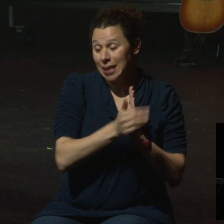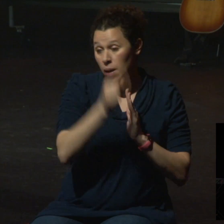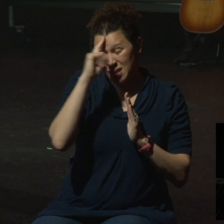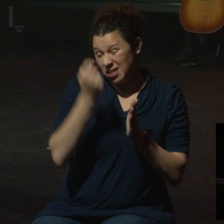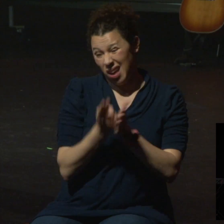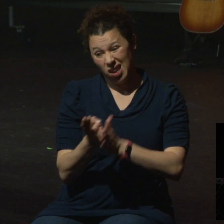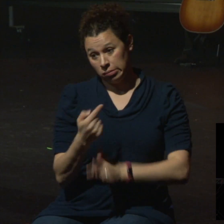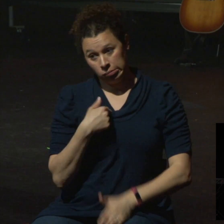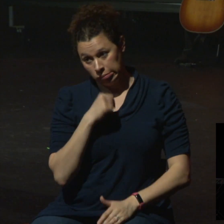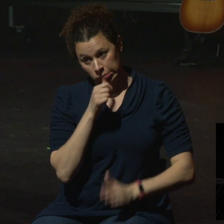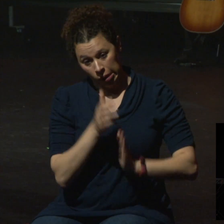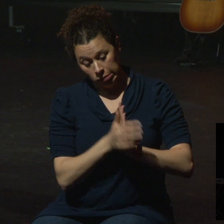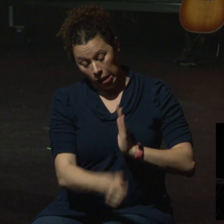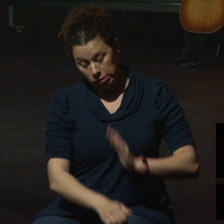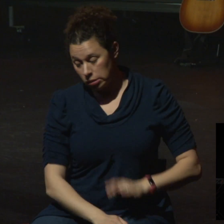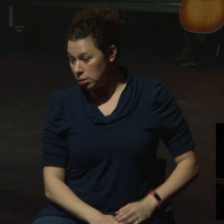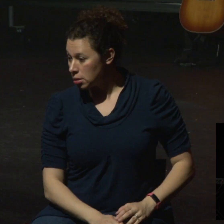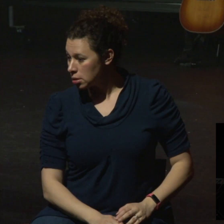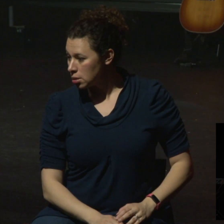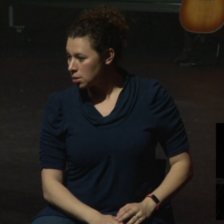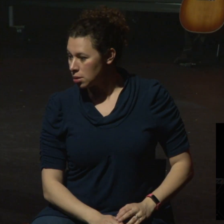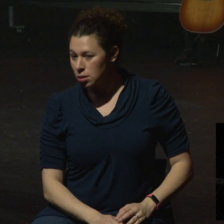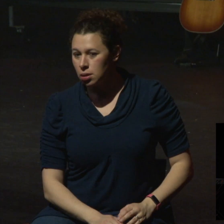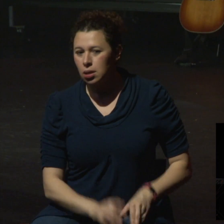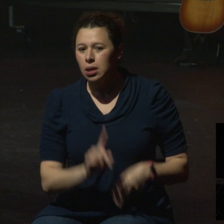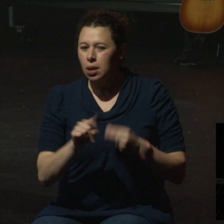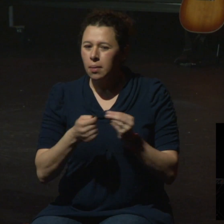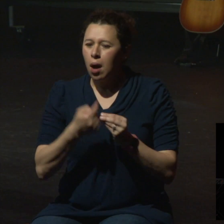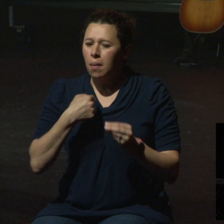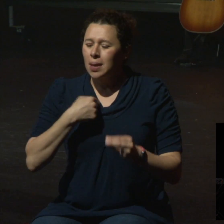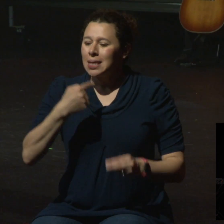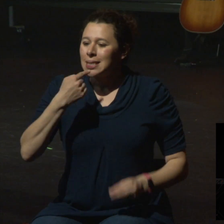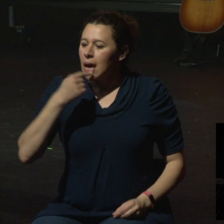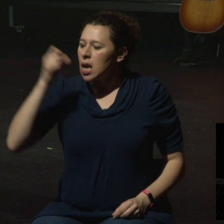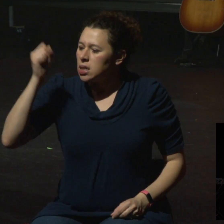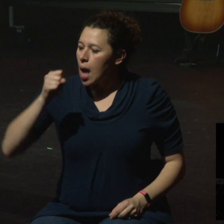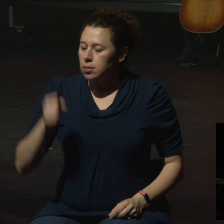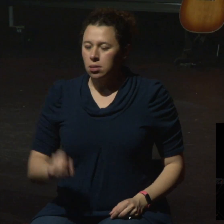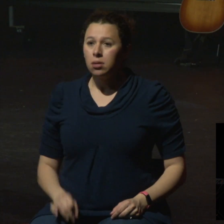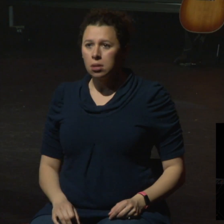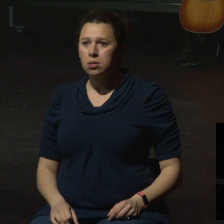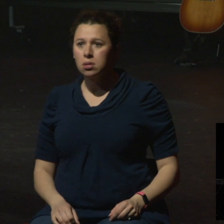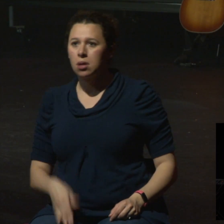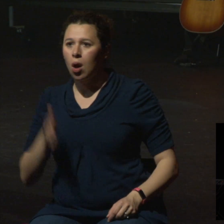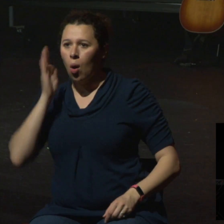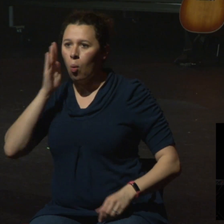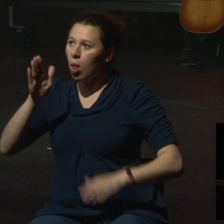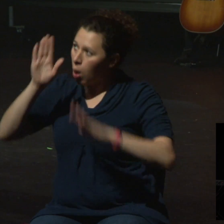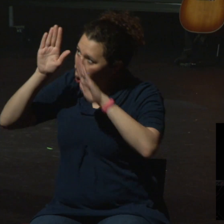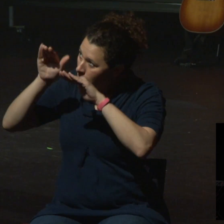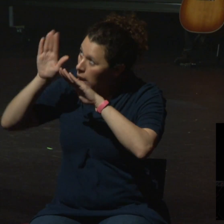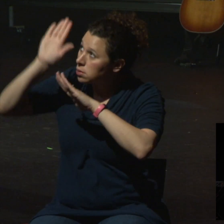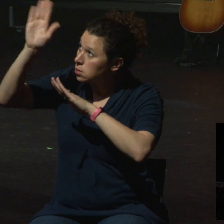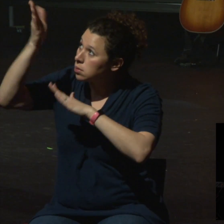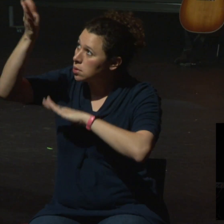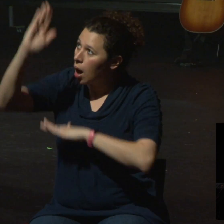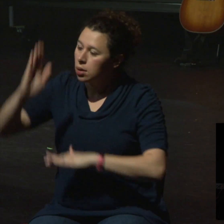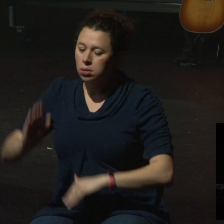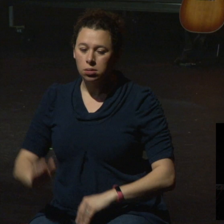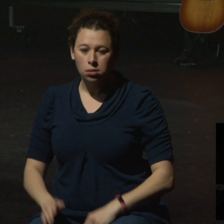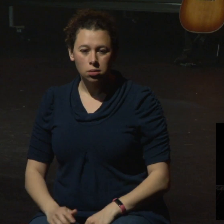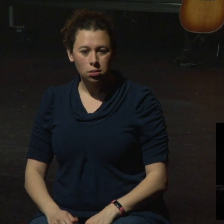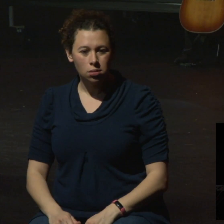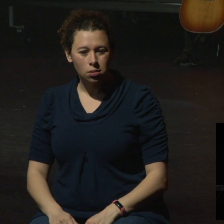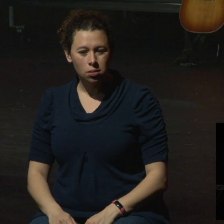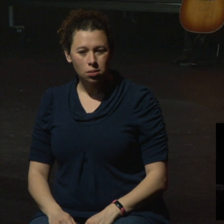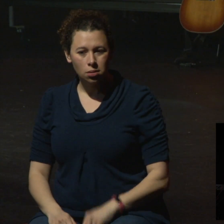talented. It's about me saying yes. It's about me being obedient to what God is telling me to do.